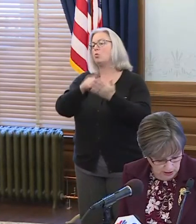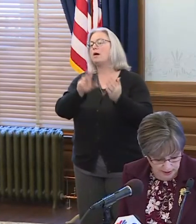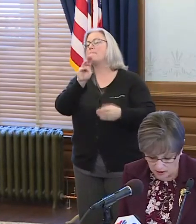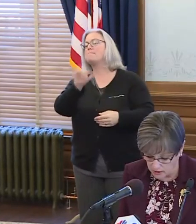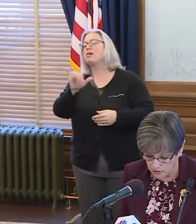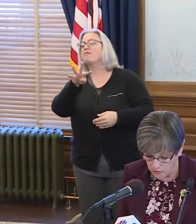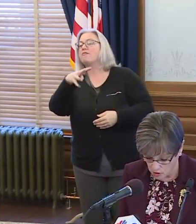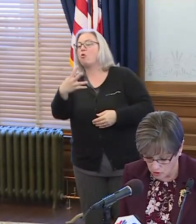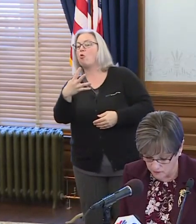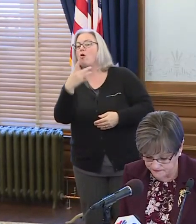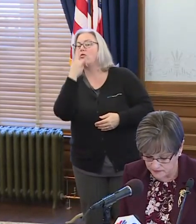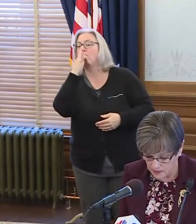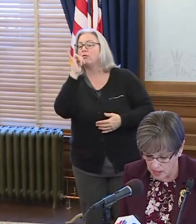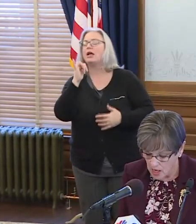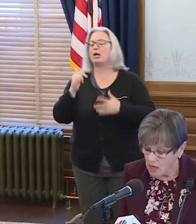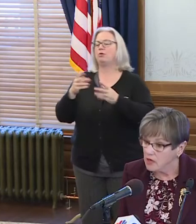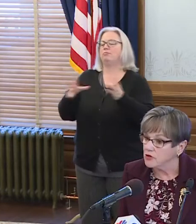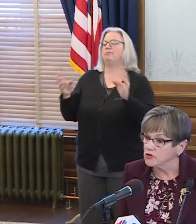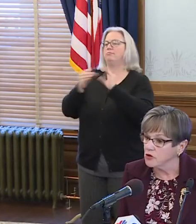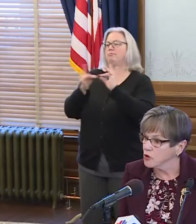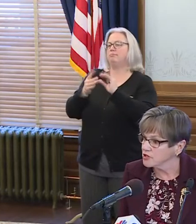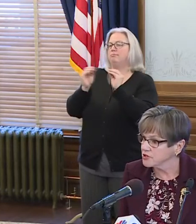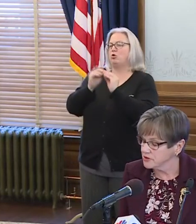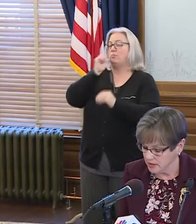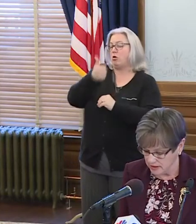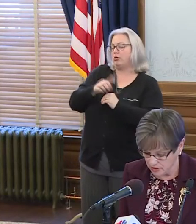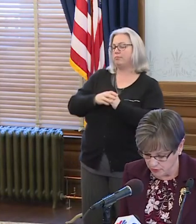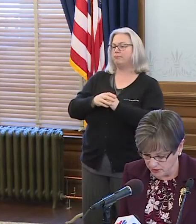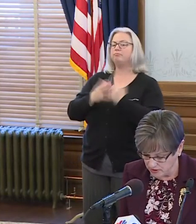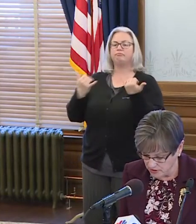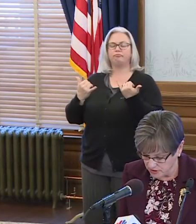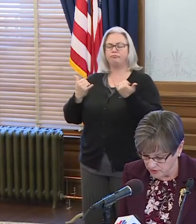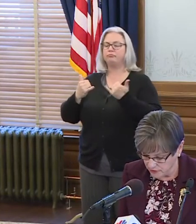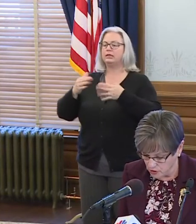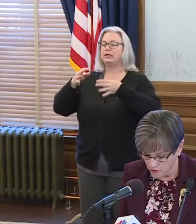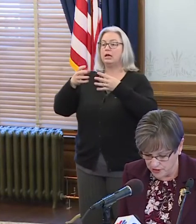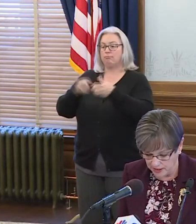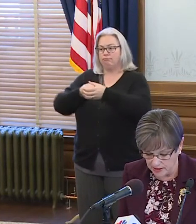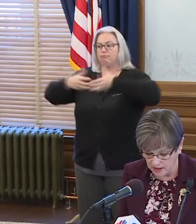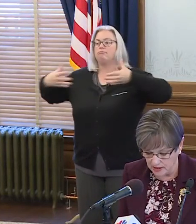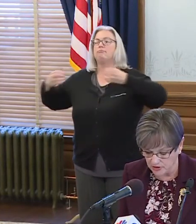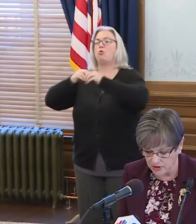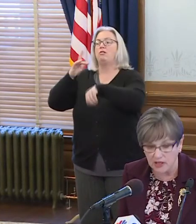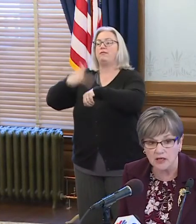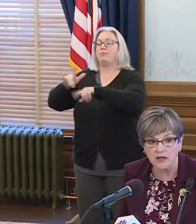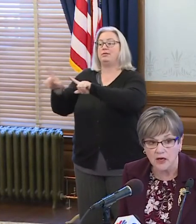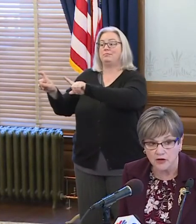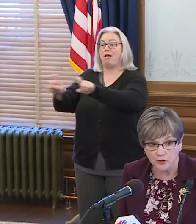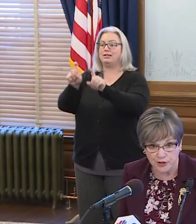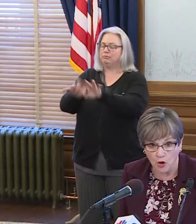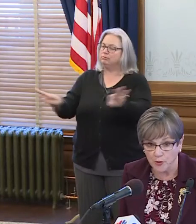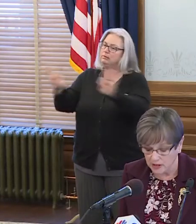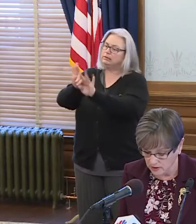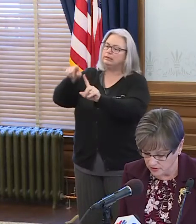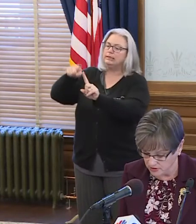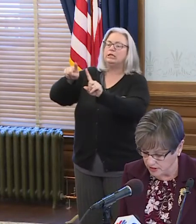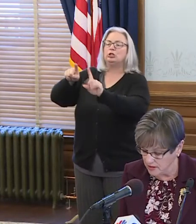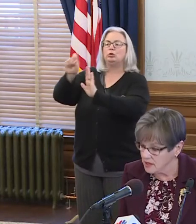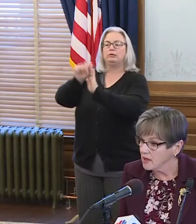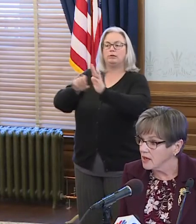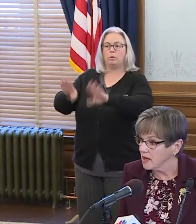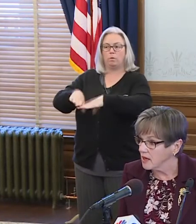look like tomorrow. There's no question that expanded testing for COVID-19 is the key to reopening